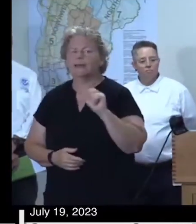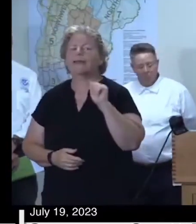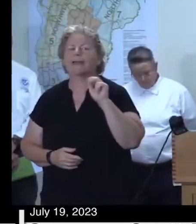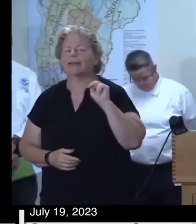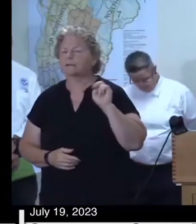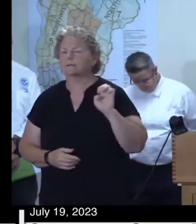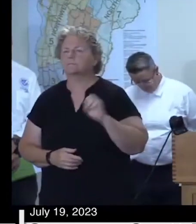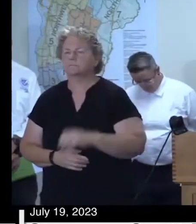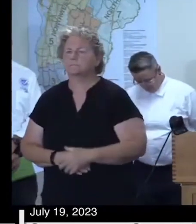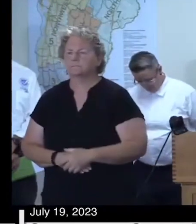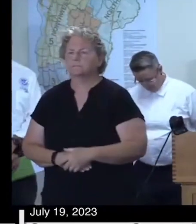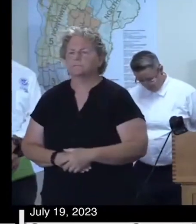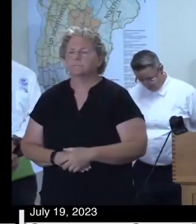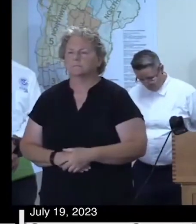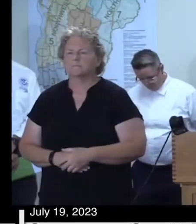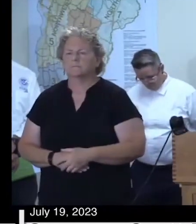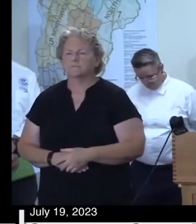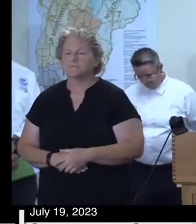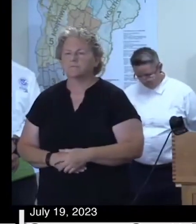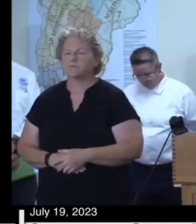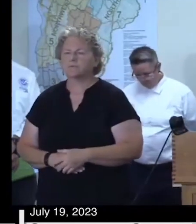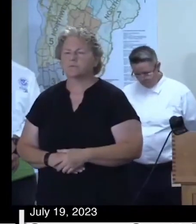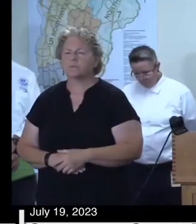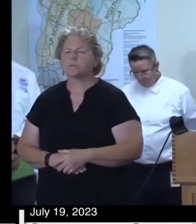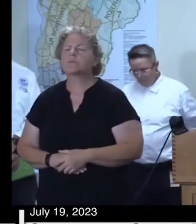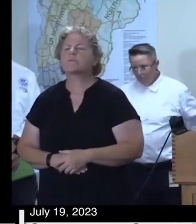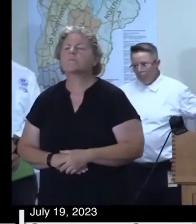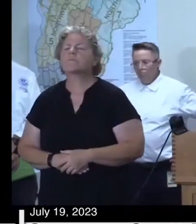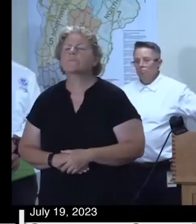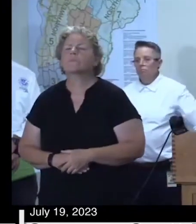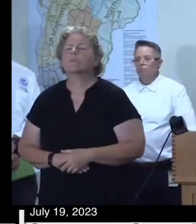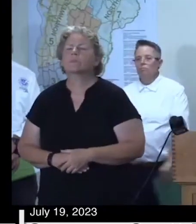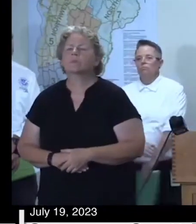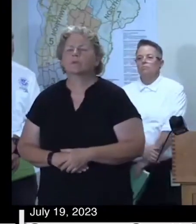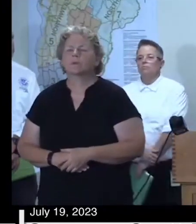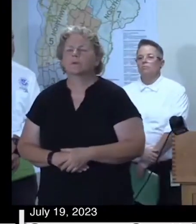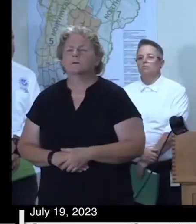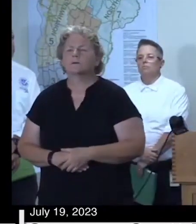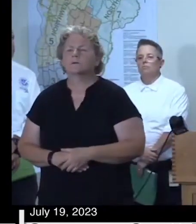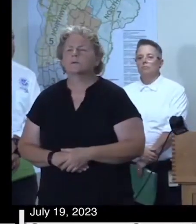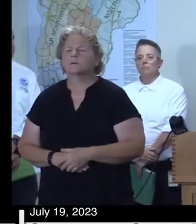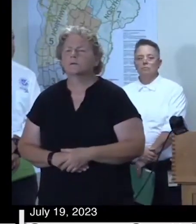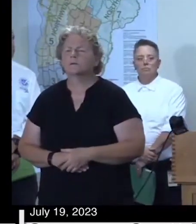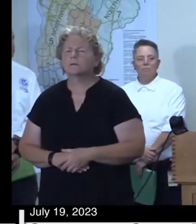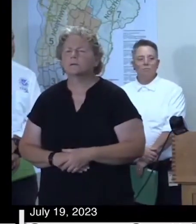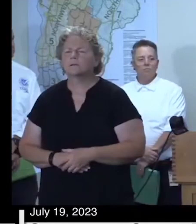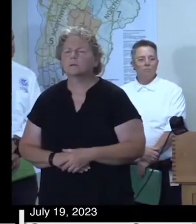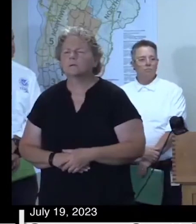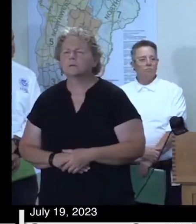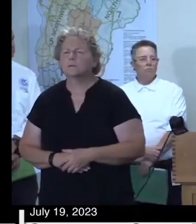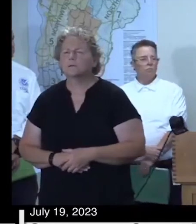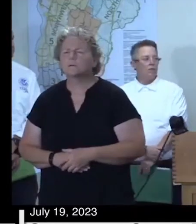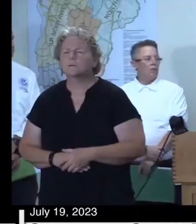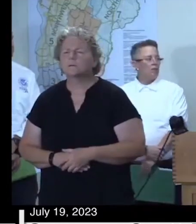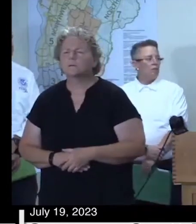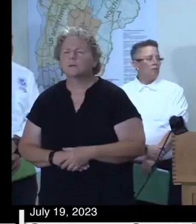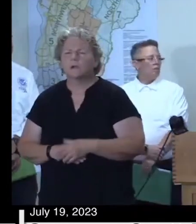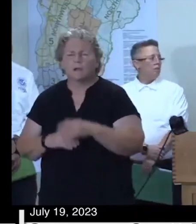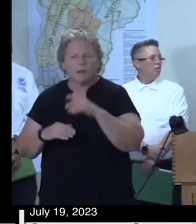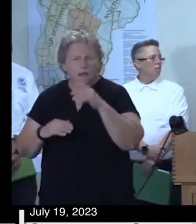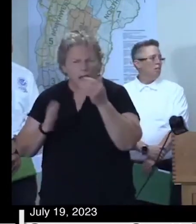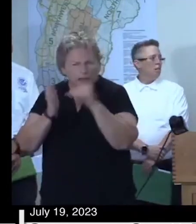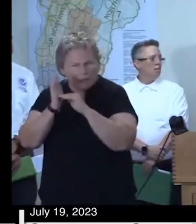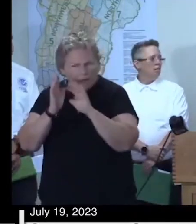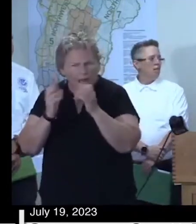Thanks. I just wanted to follow up on that question about the water. Do you know how many municipalities are without running water at all?